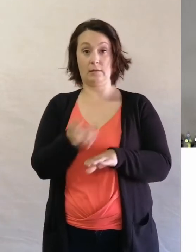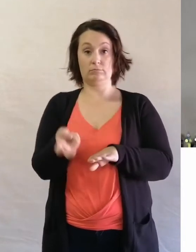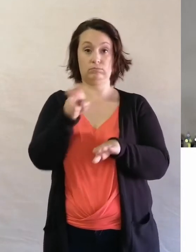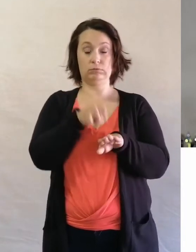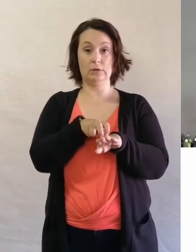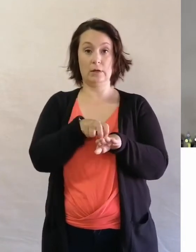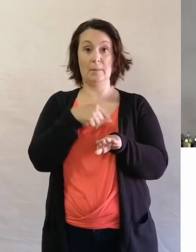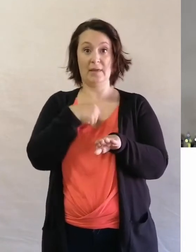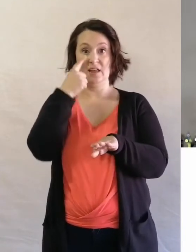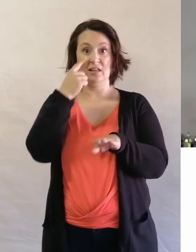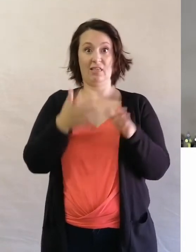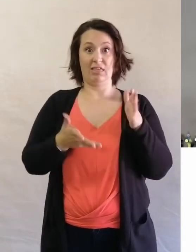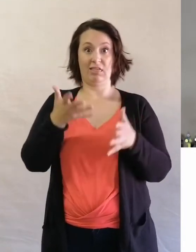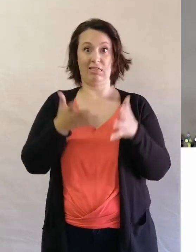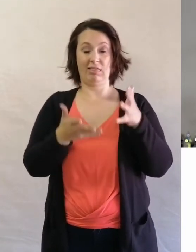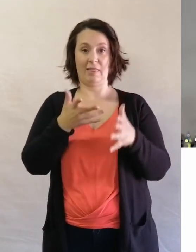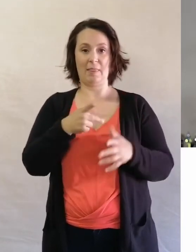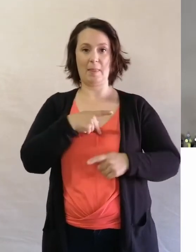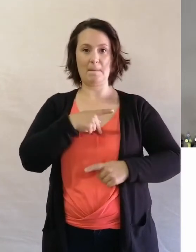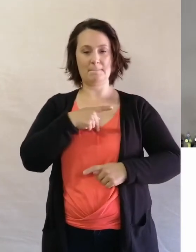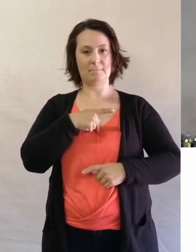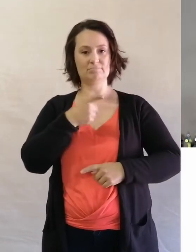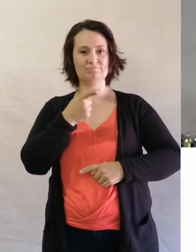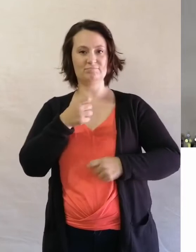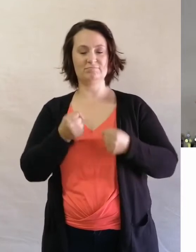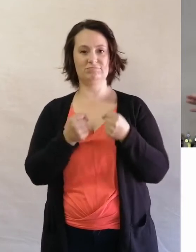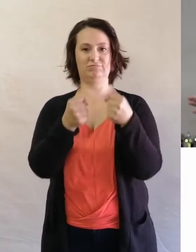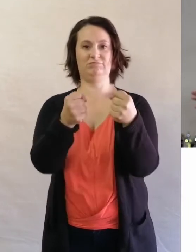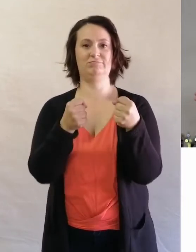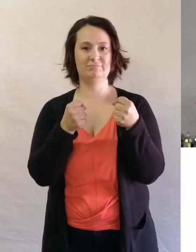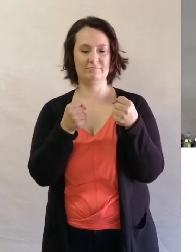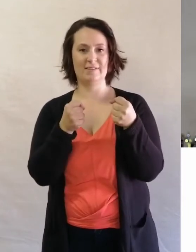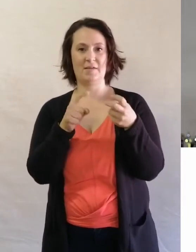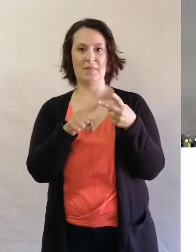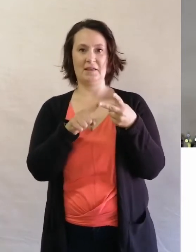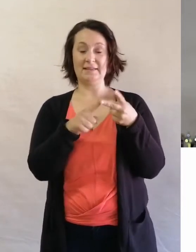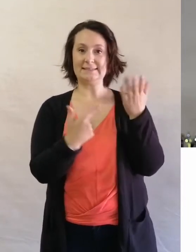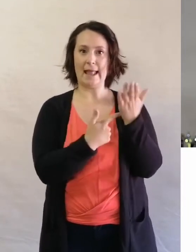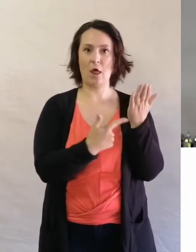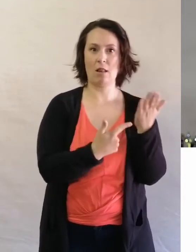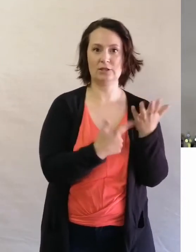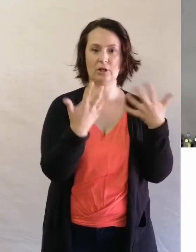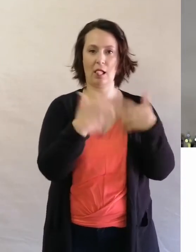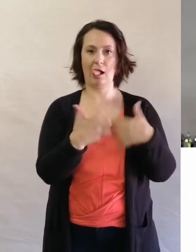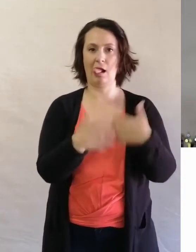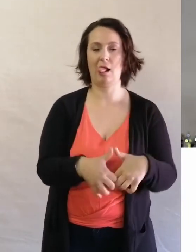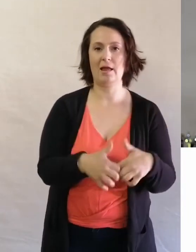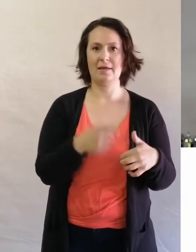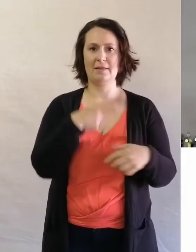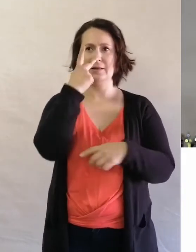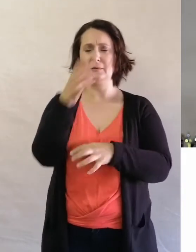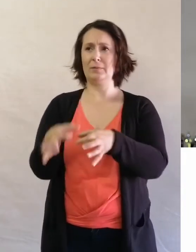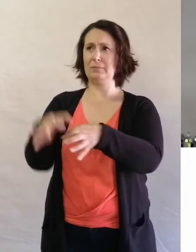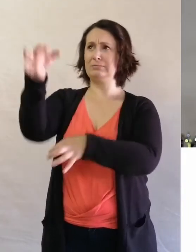have my doubts about the pilots. I have my doubts about the technology. I have my doubts about the control tower. I look at the control tower and I